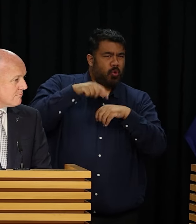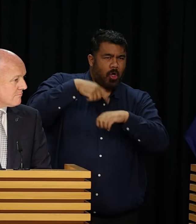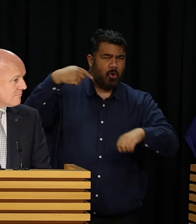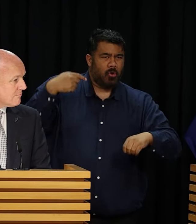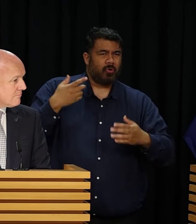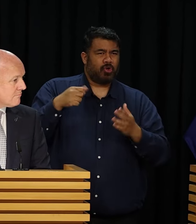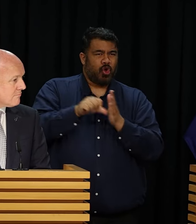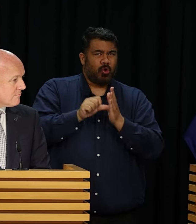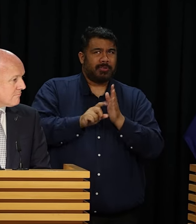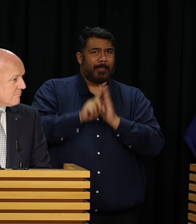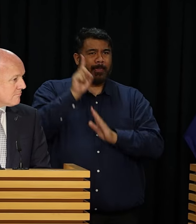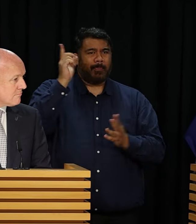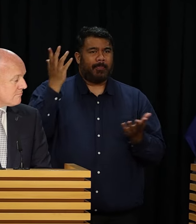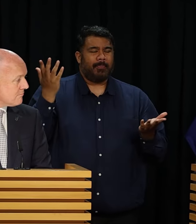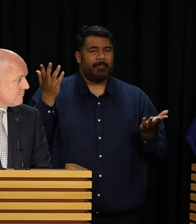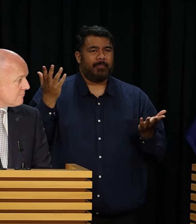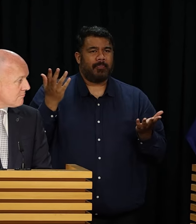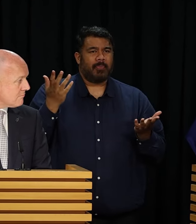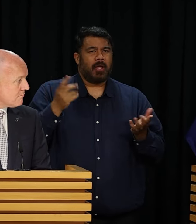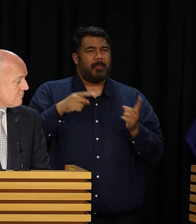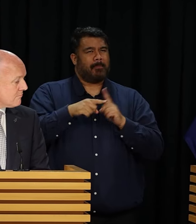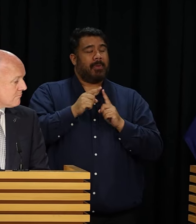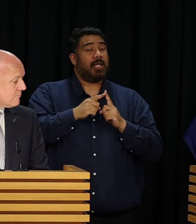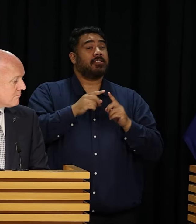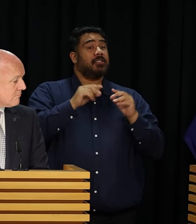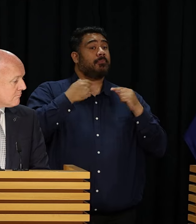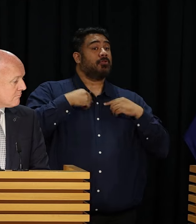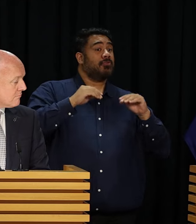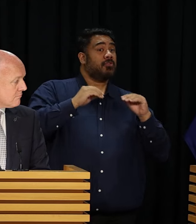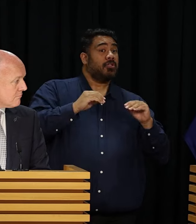When you add into this mix poor communication with schools and a